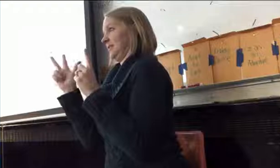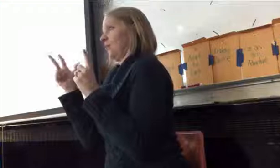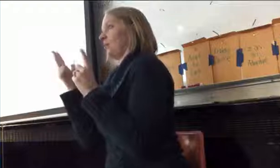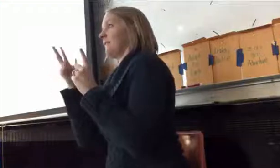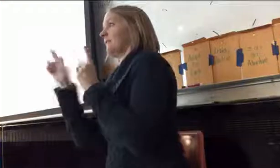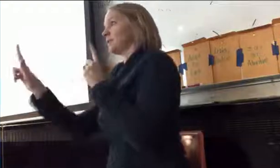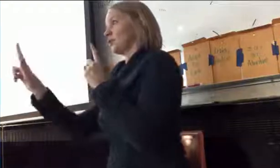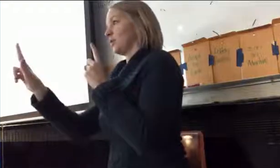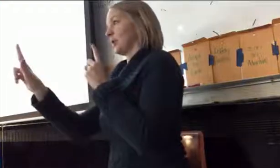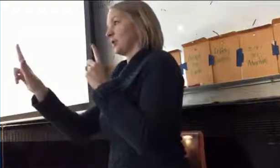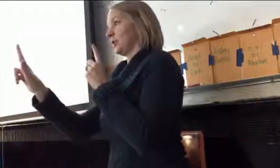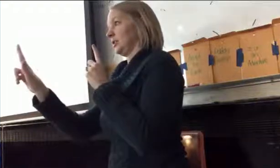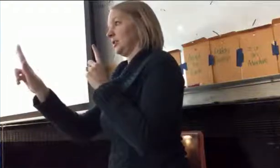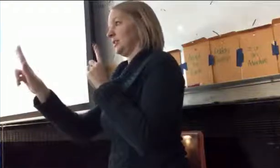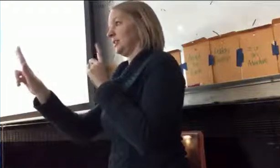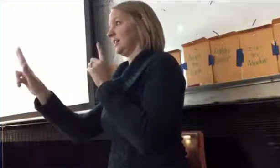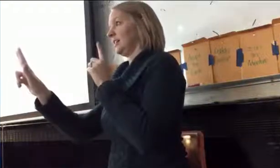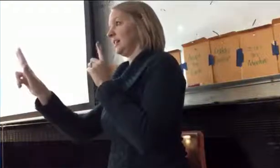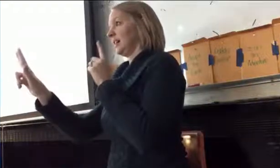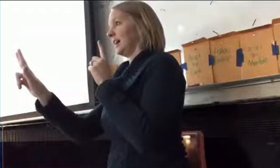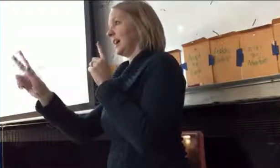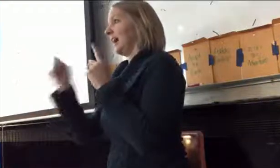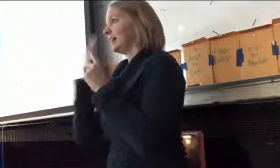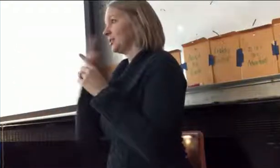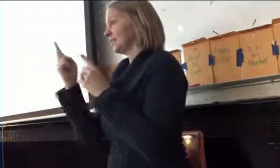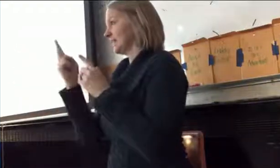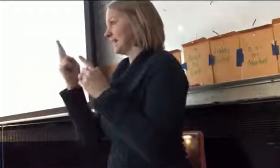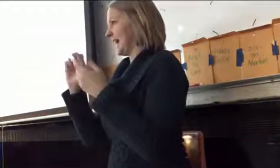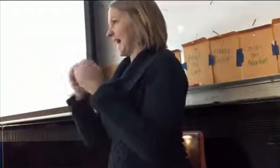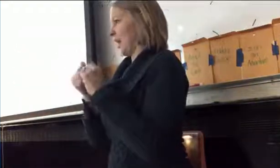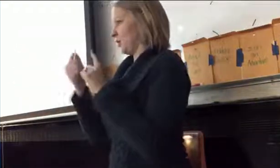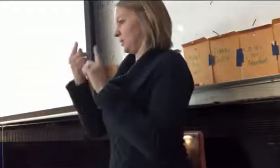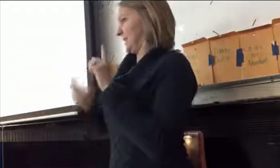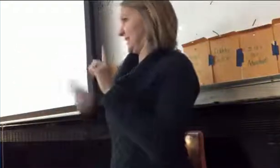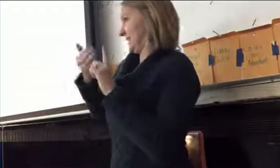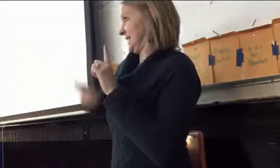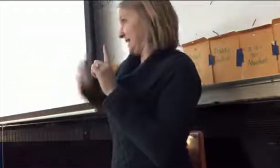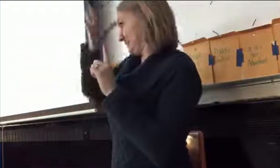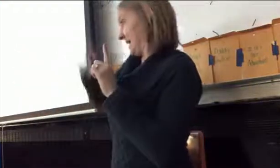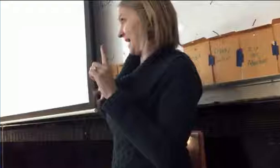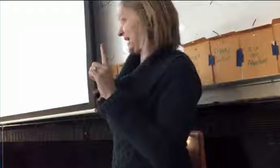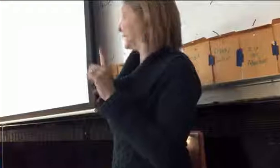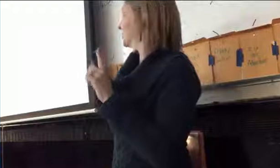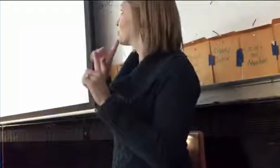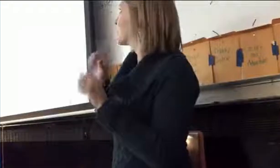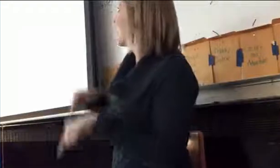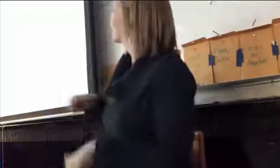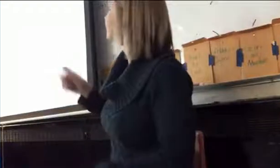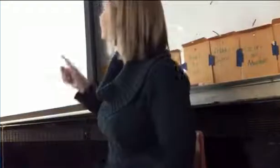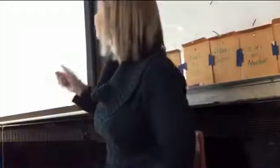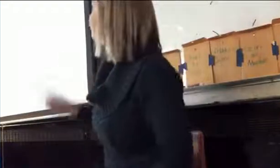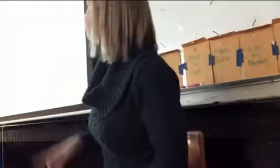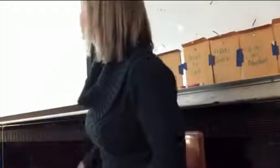rear. And you'll see how this man in the trench coat